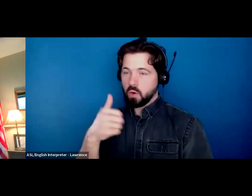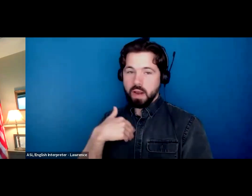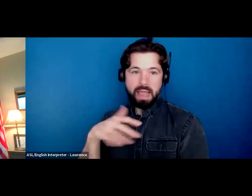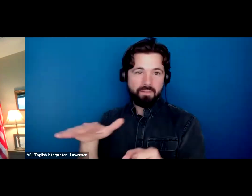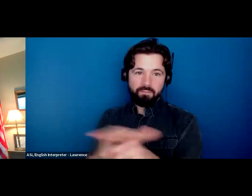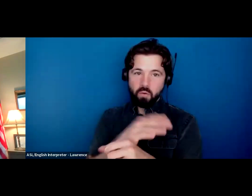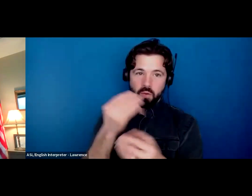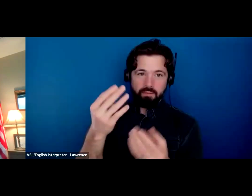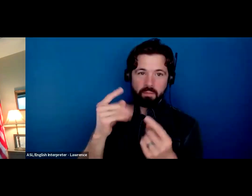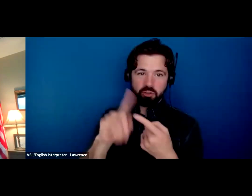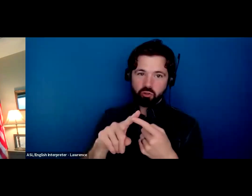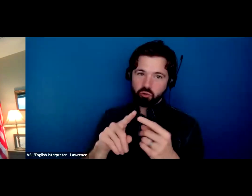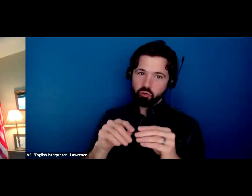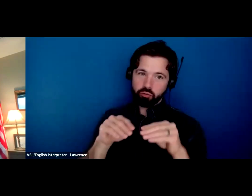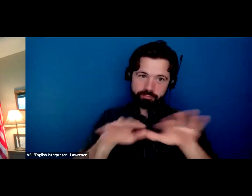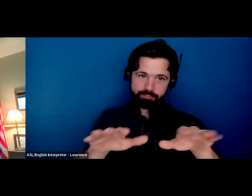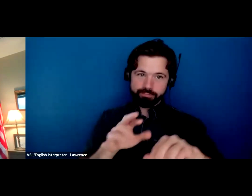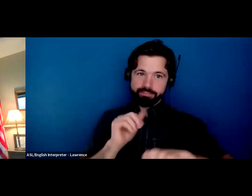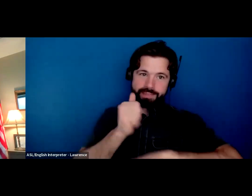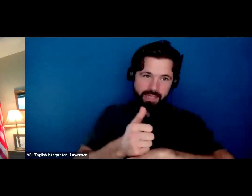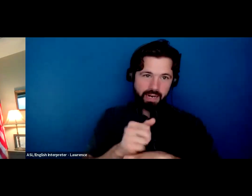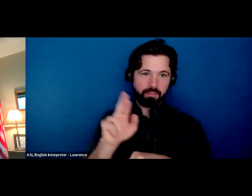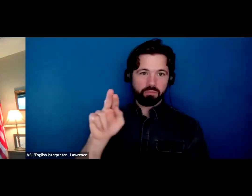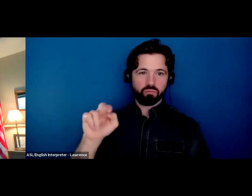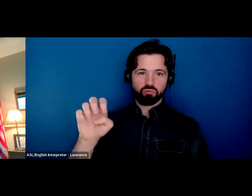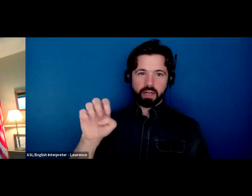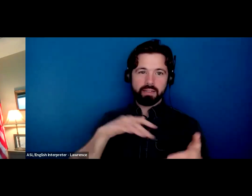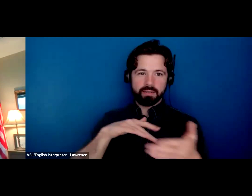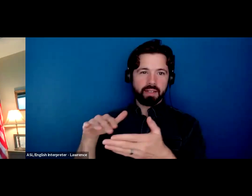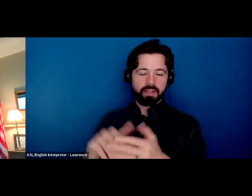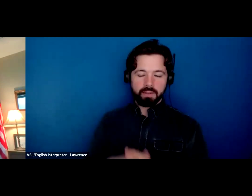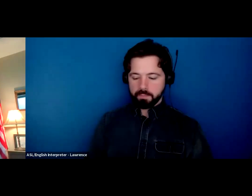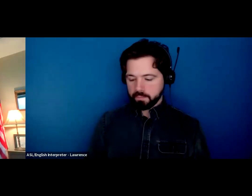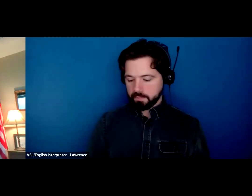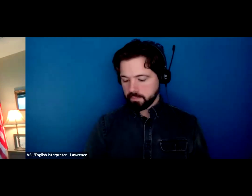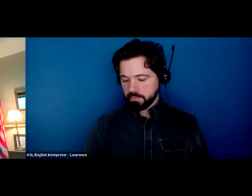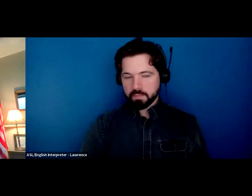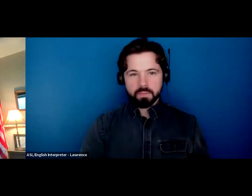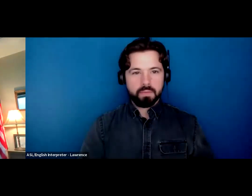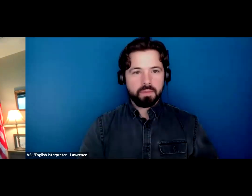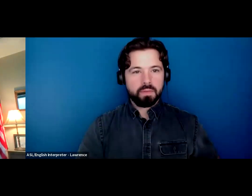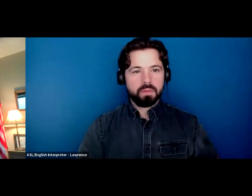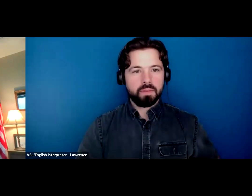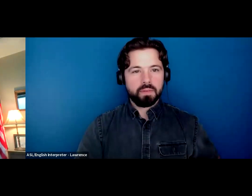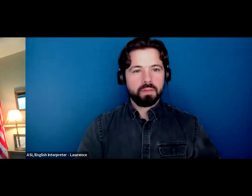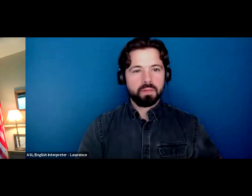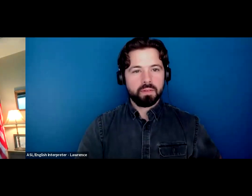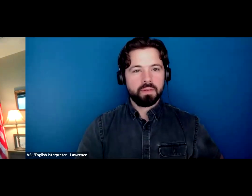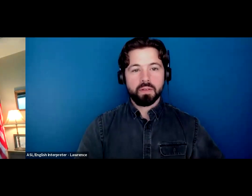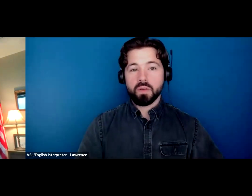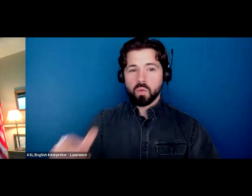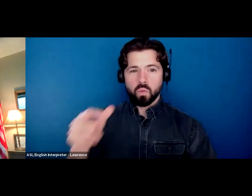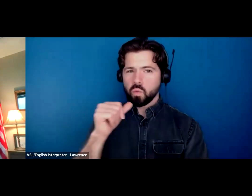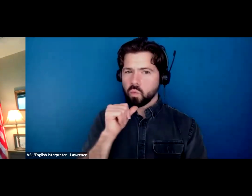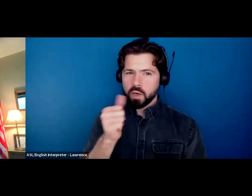fully implement the rate study. We have we do not have guidance on the service codes and how they're going to be